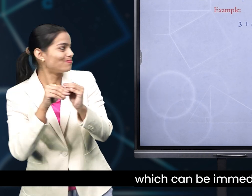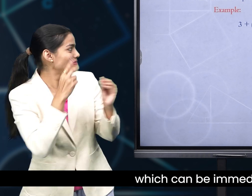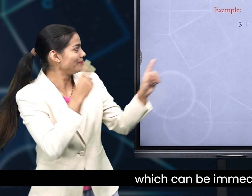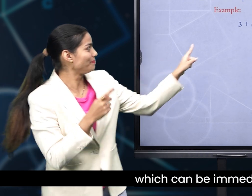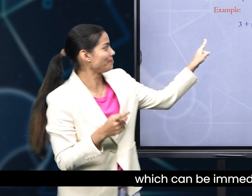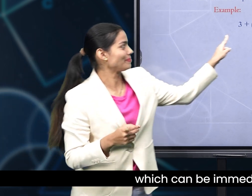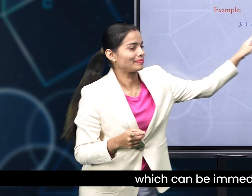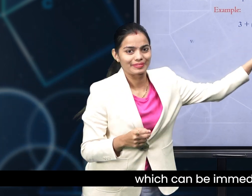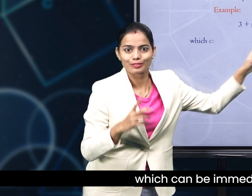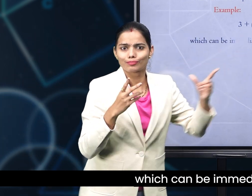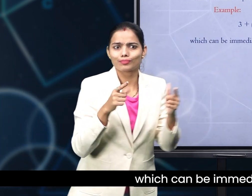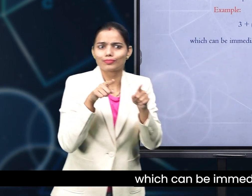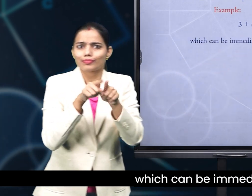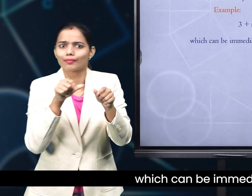which can be immediately evaluated.